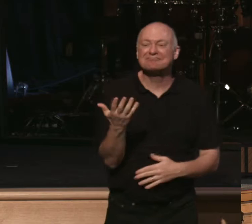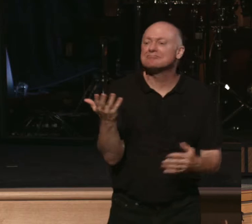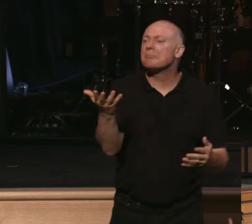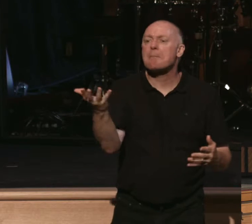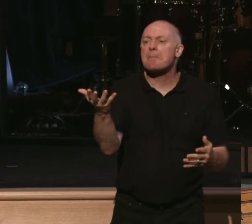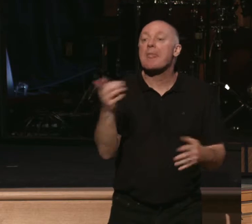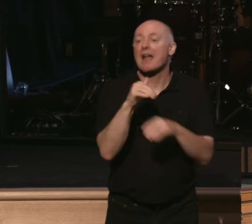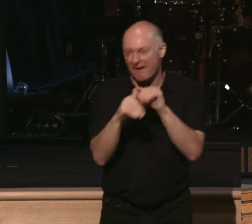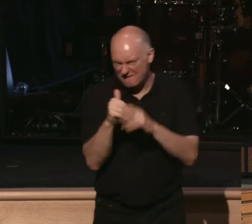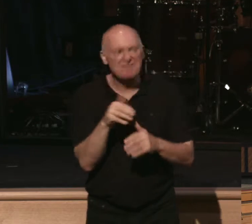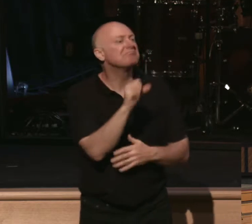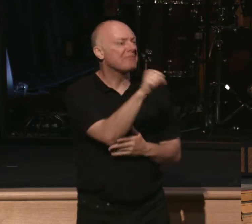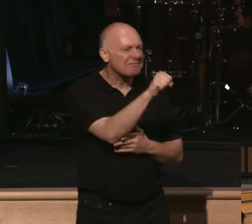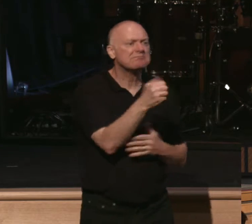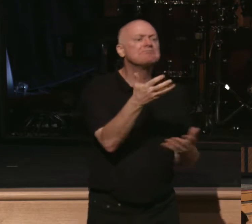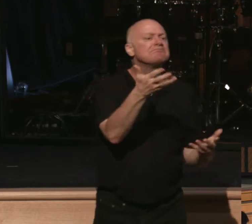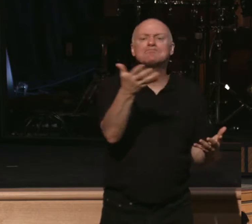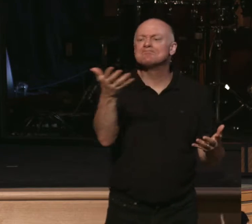Comfort. Comfort.